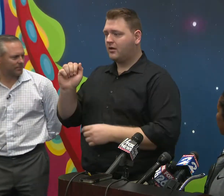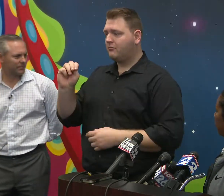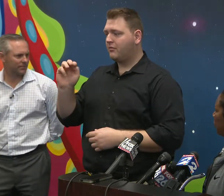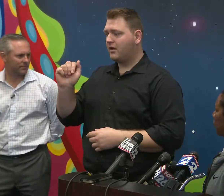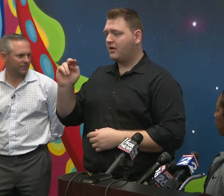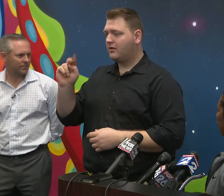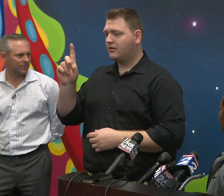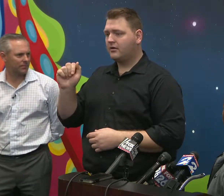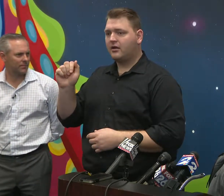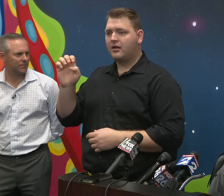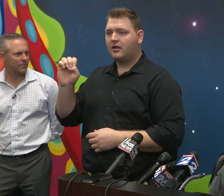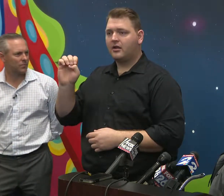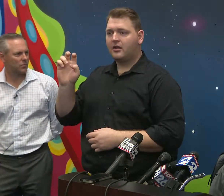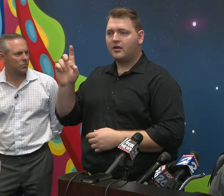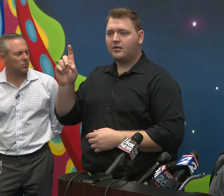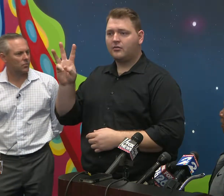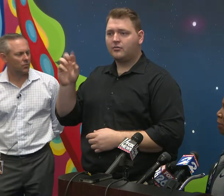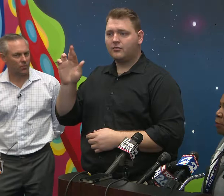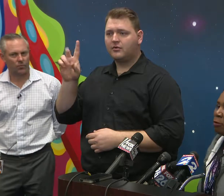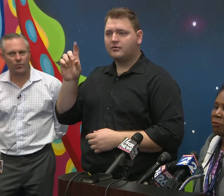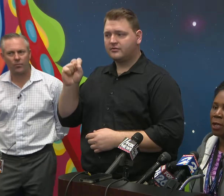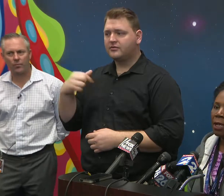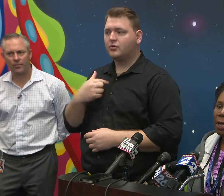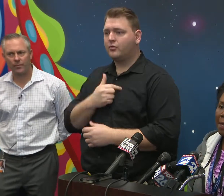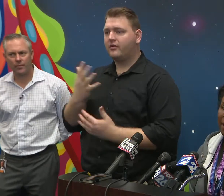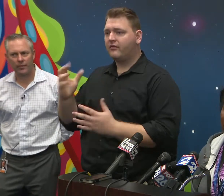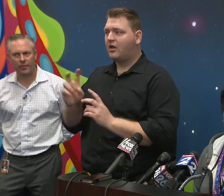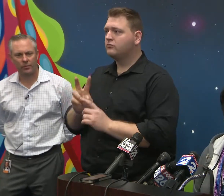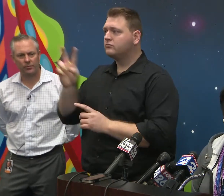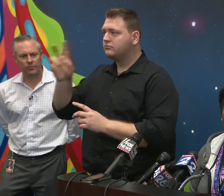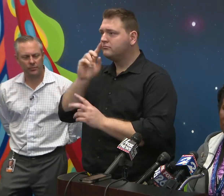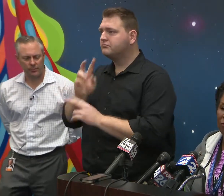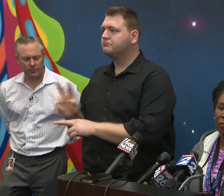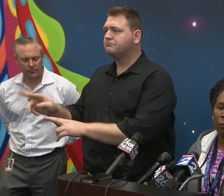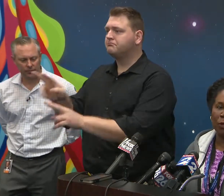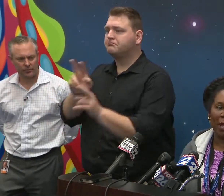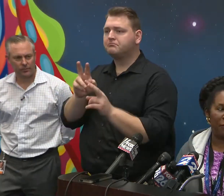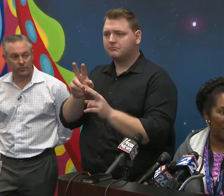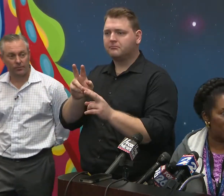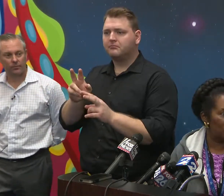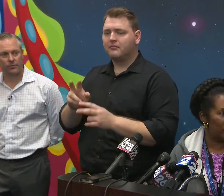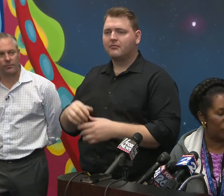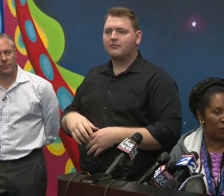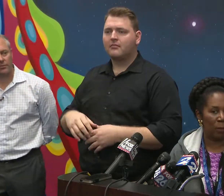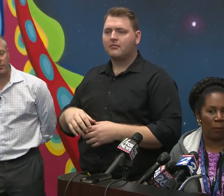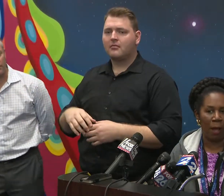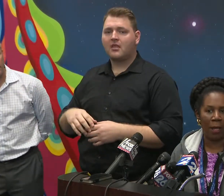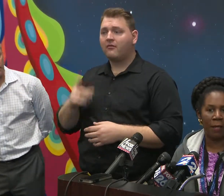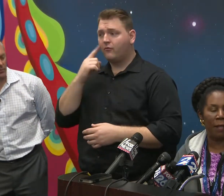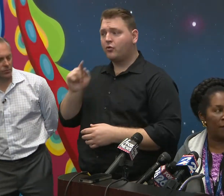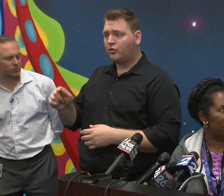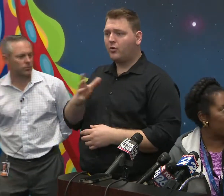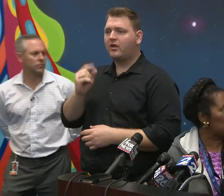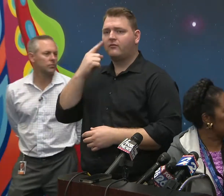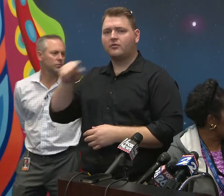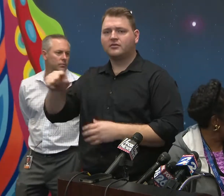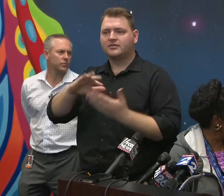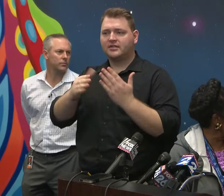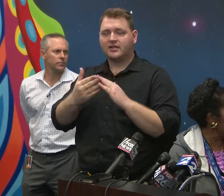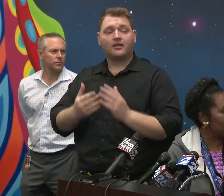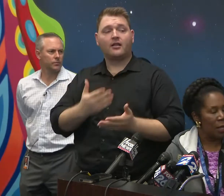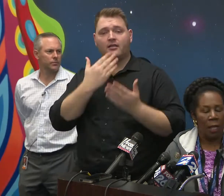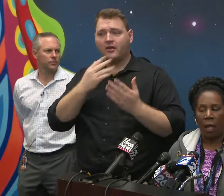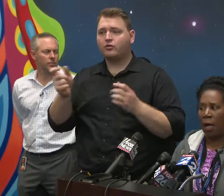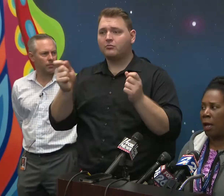been out in the field together, Mayor, in your name and in the name of the city. Let me just say this. This will not, thank you, Administrator Brock, and thank you for